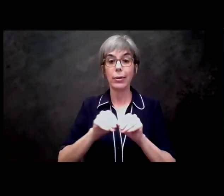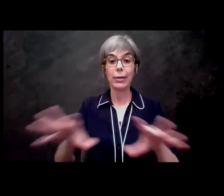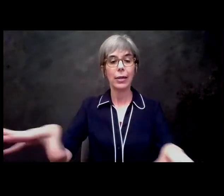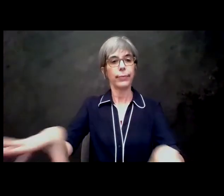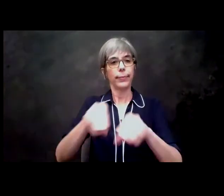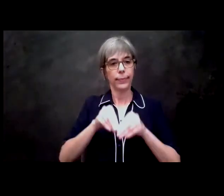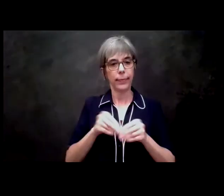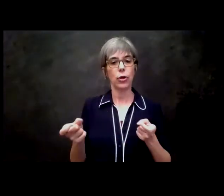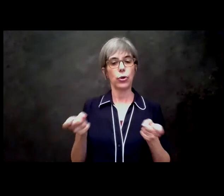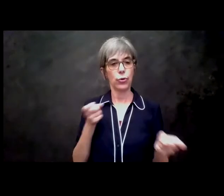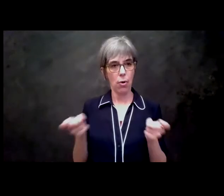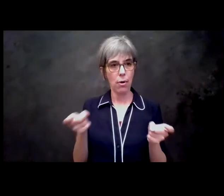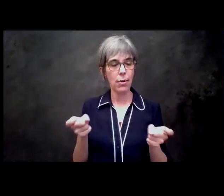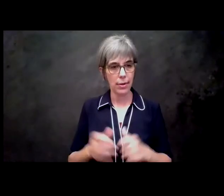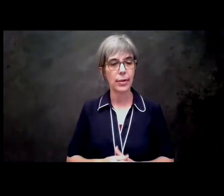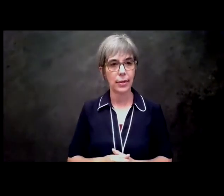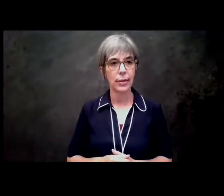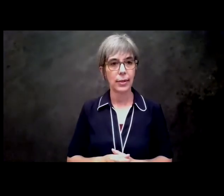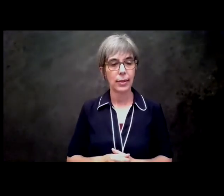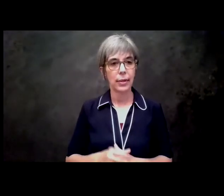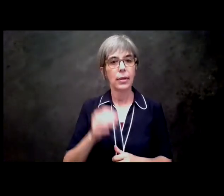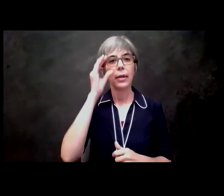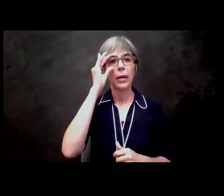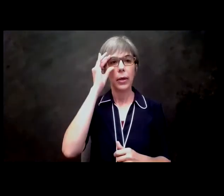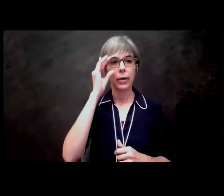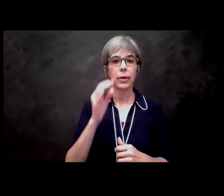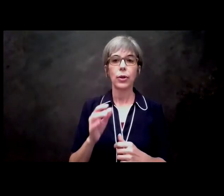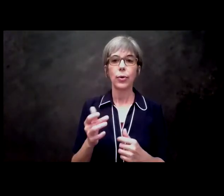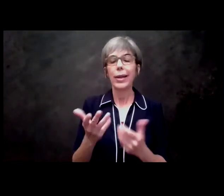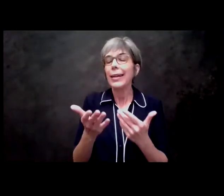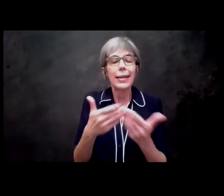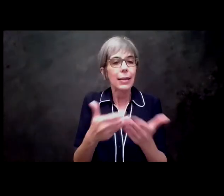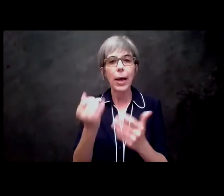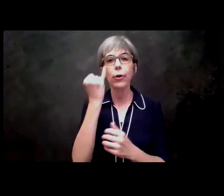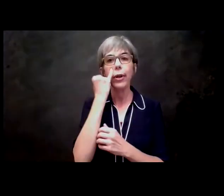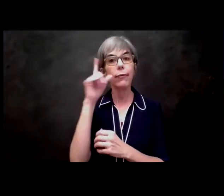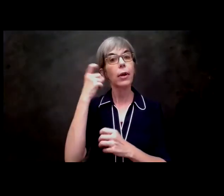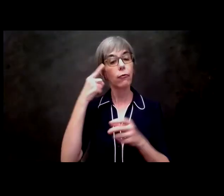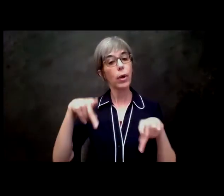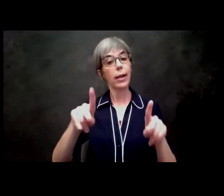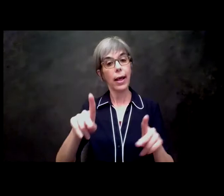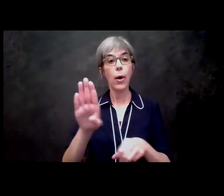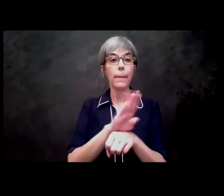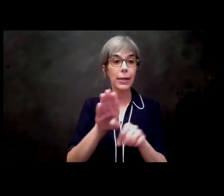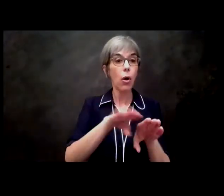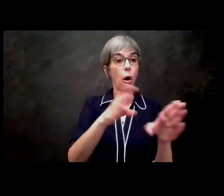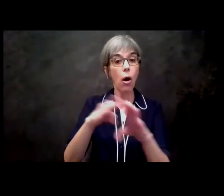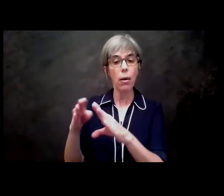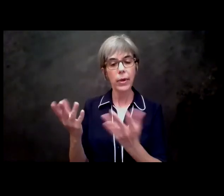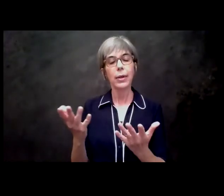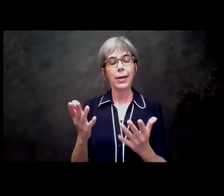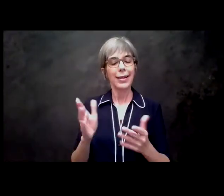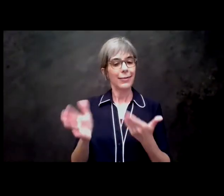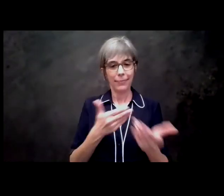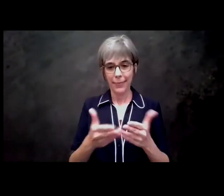recent proclamation, but even with the establishments taking precautions, each of us as members of the community must do our